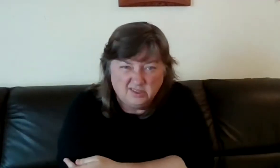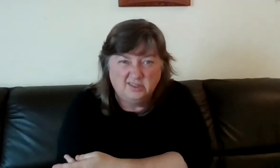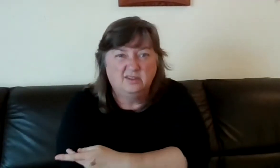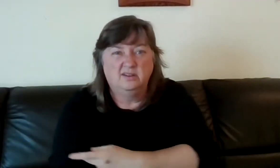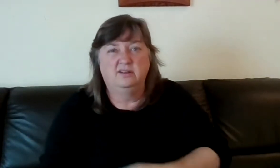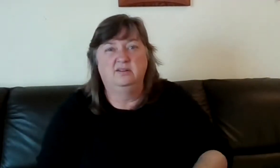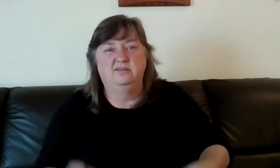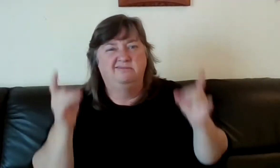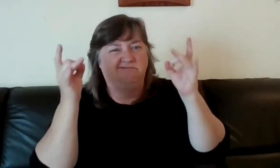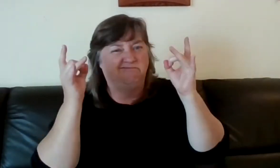Worst.